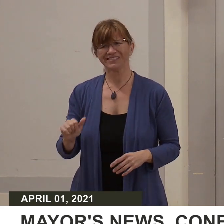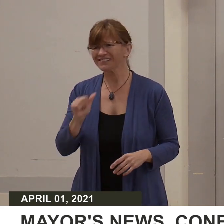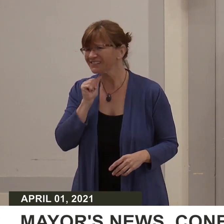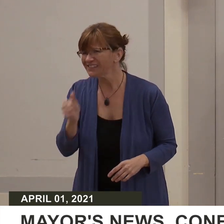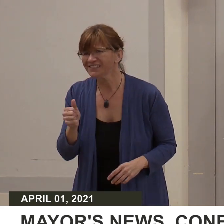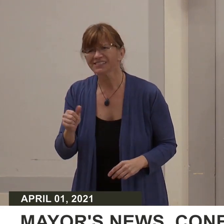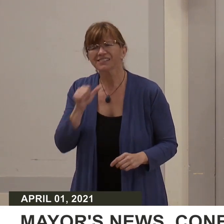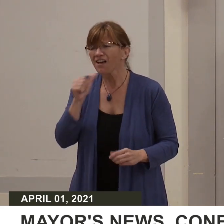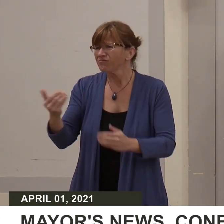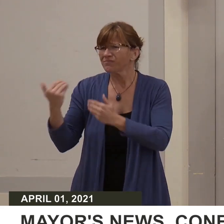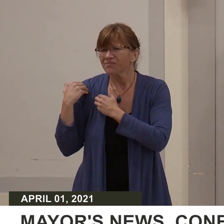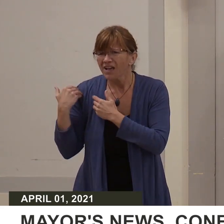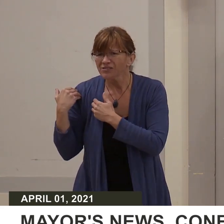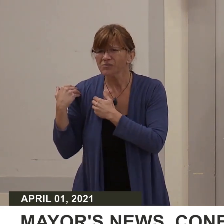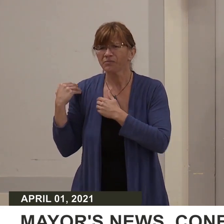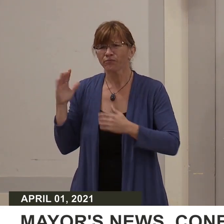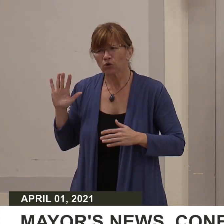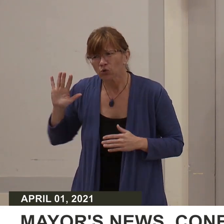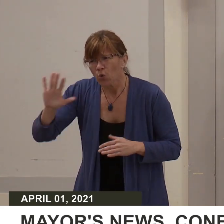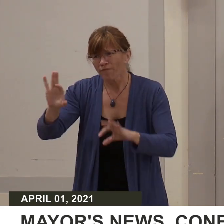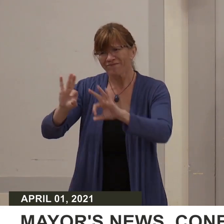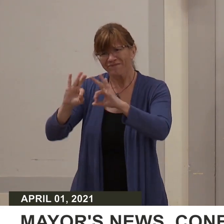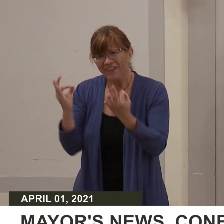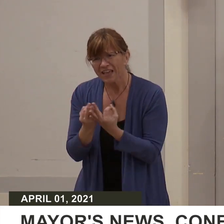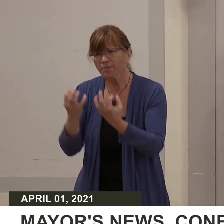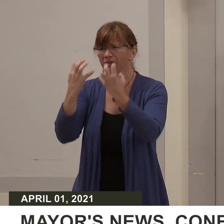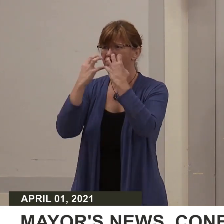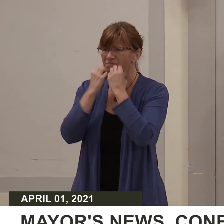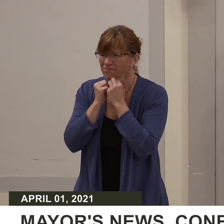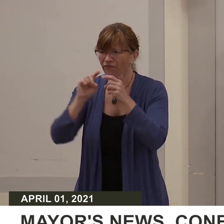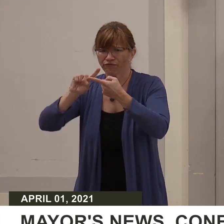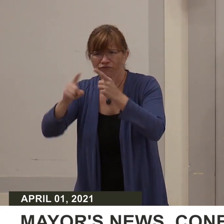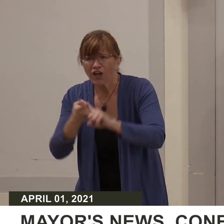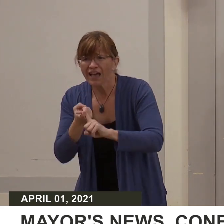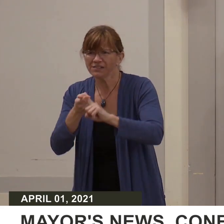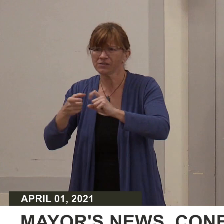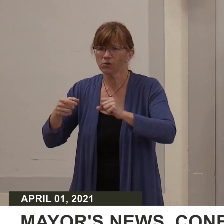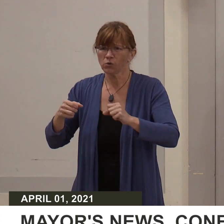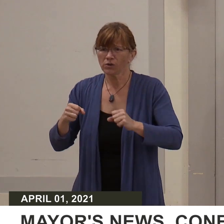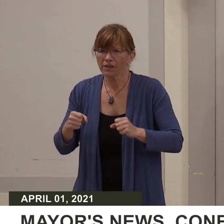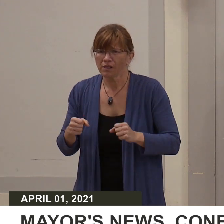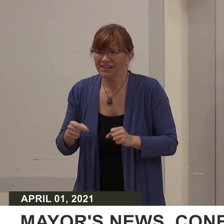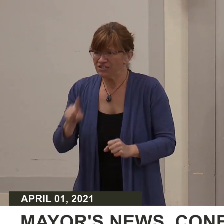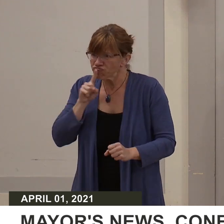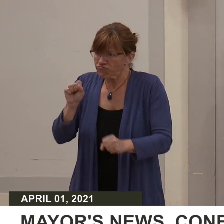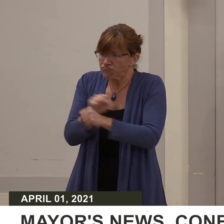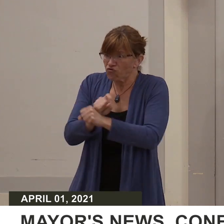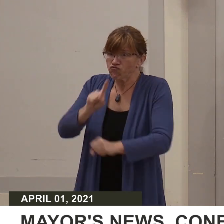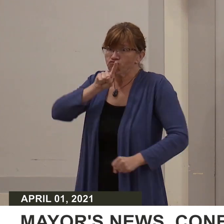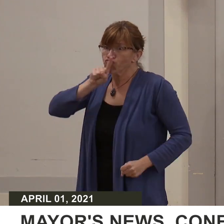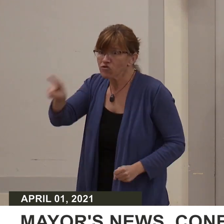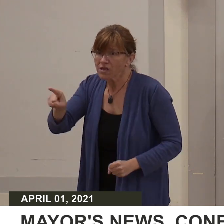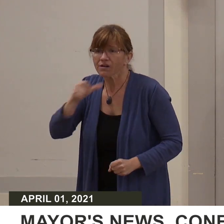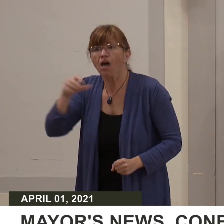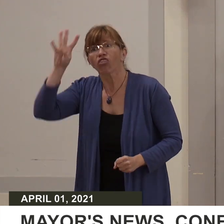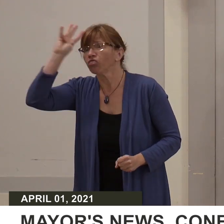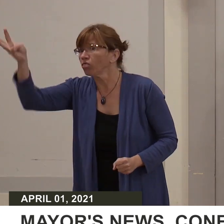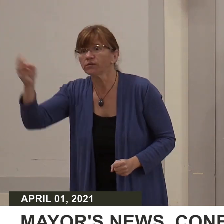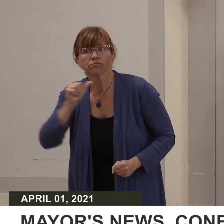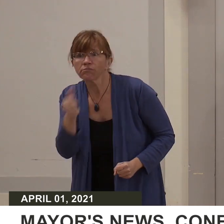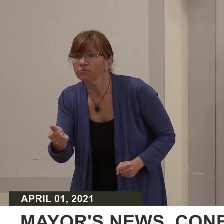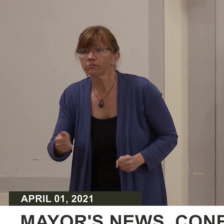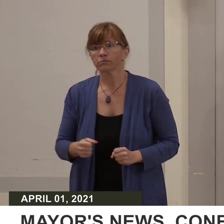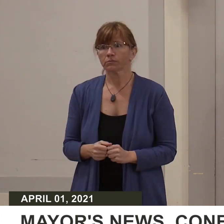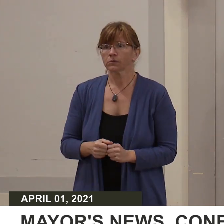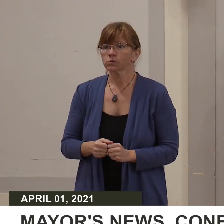your sons, your grandparents, because COVID is real and COVID is still killing people across Baltimore. Don't become a meme